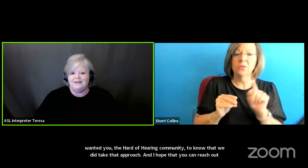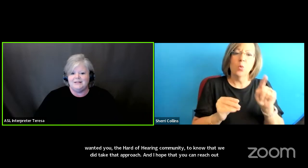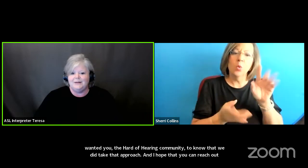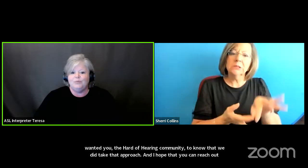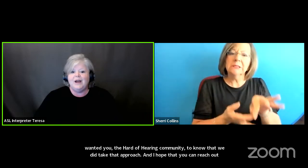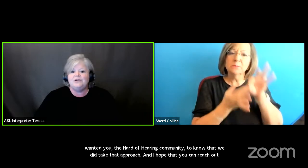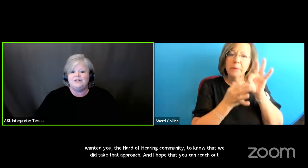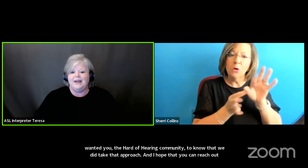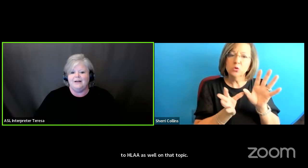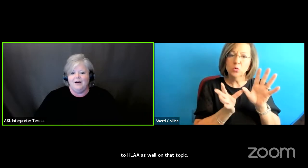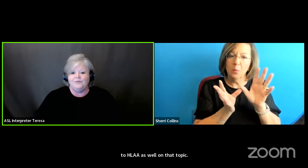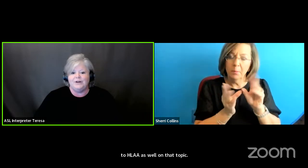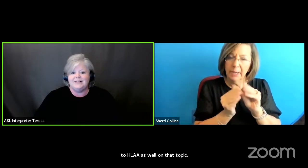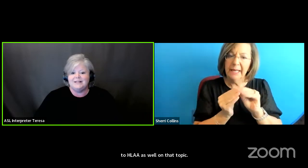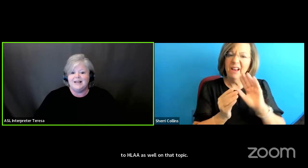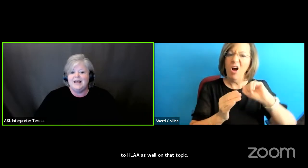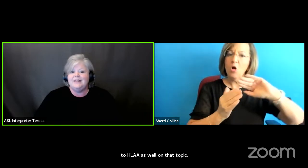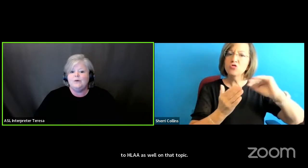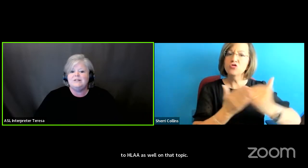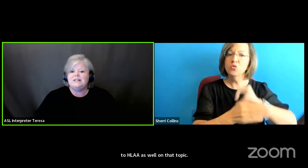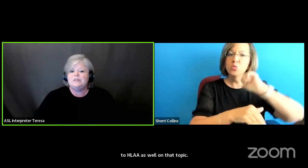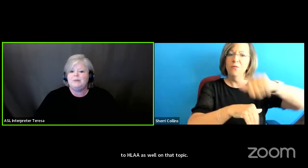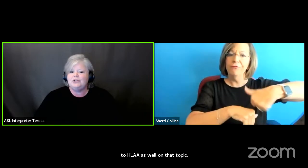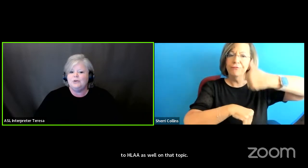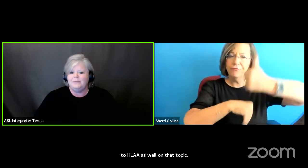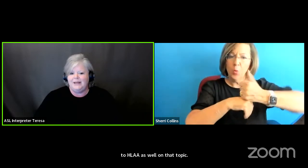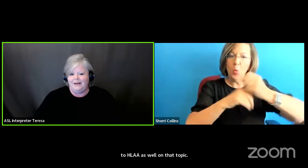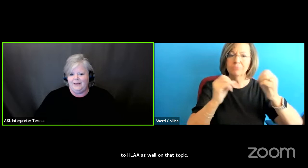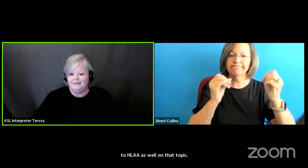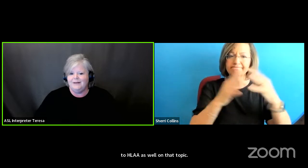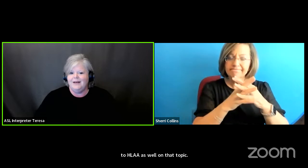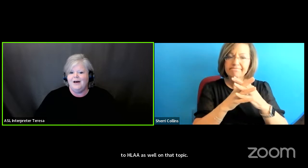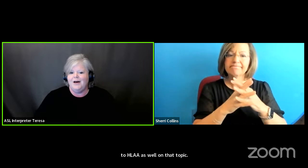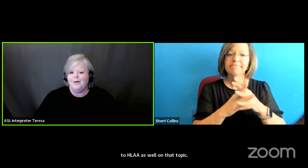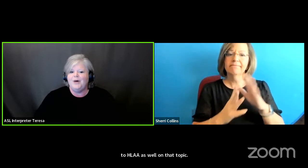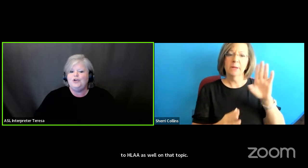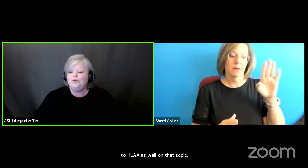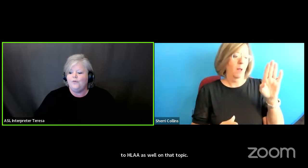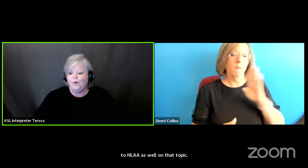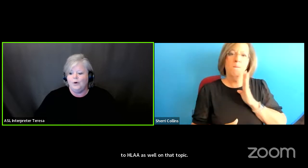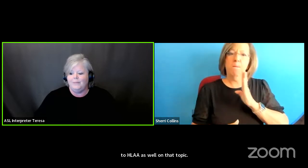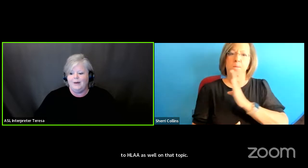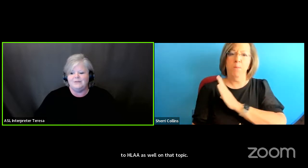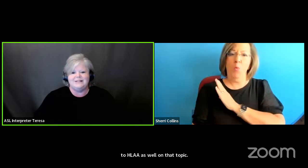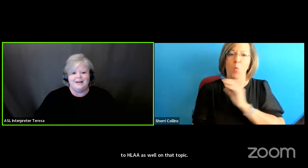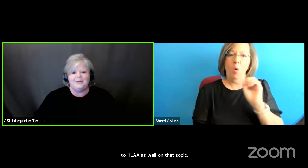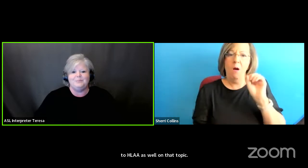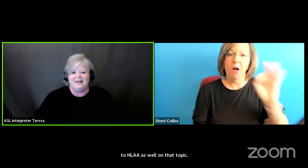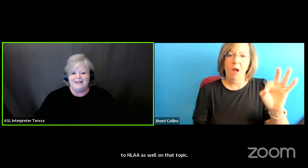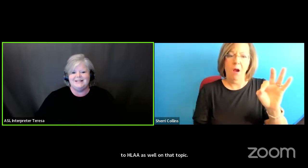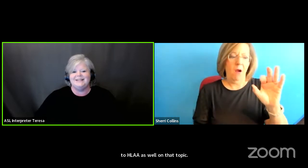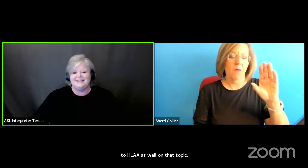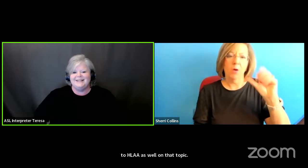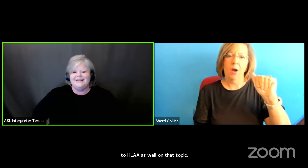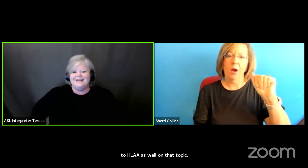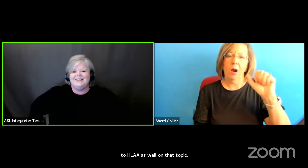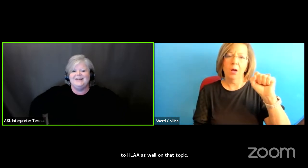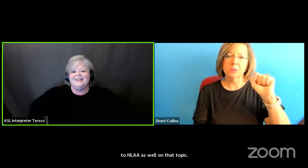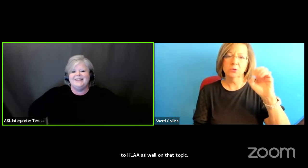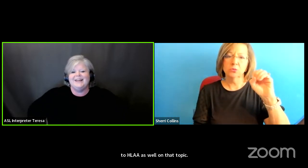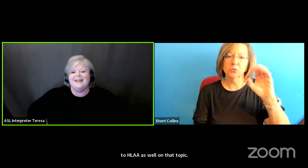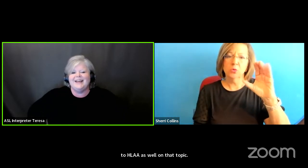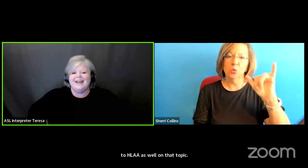to that conference, there was a special meeting, a new forum that was set in place.